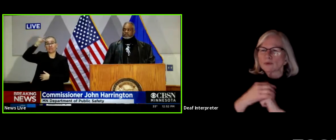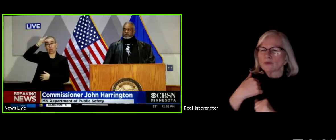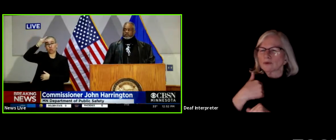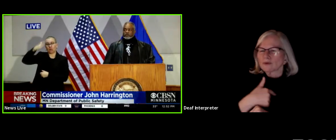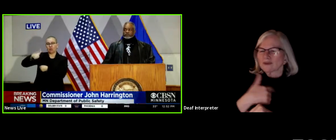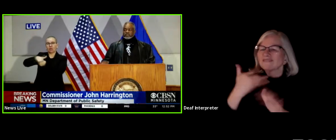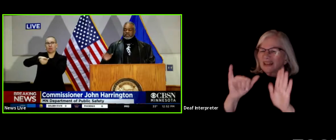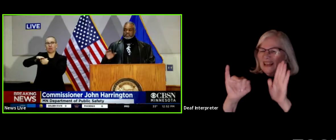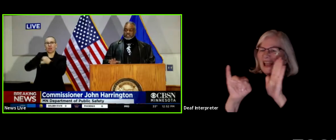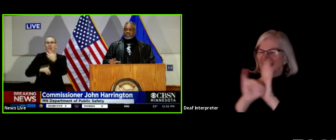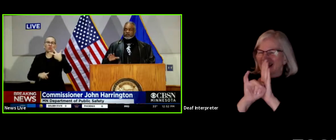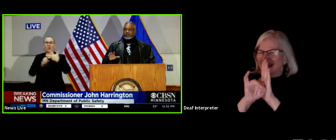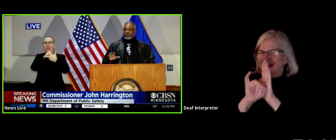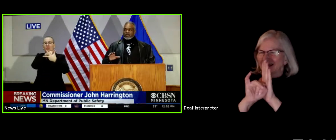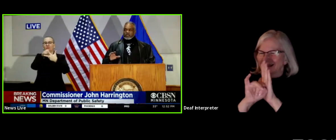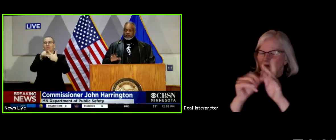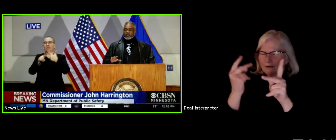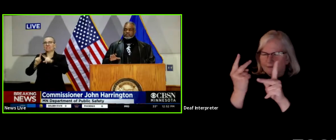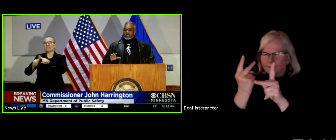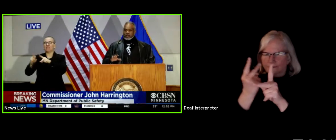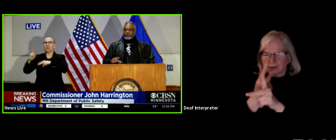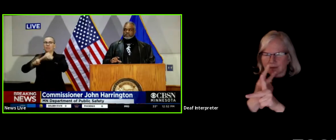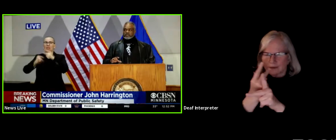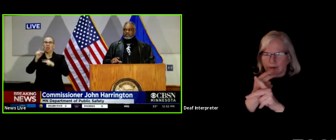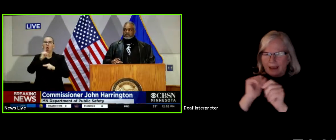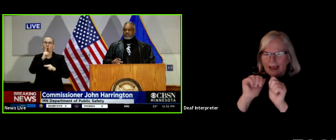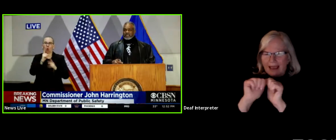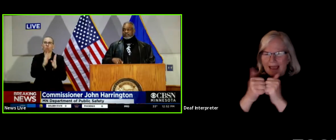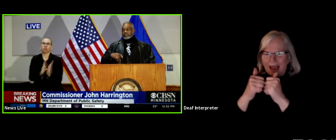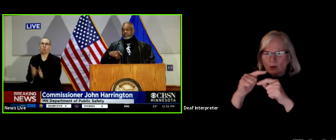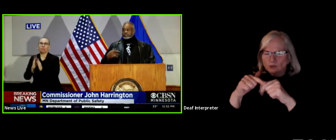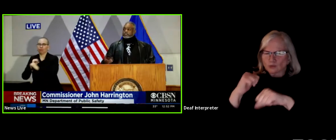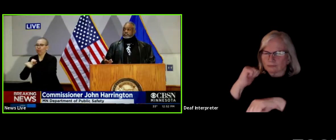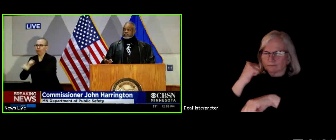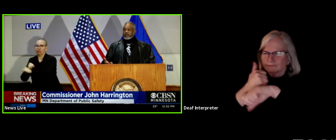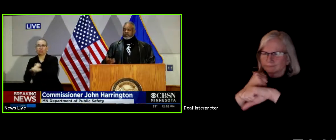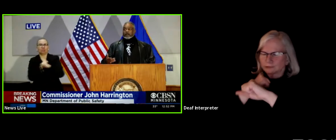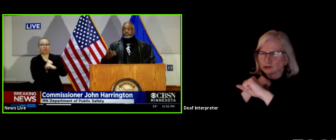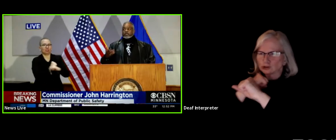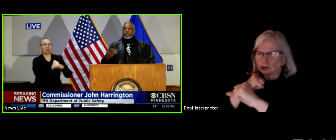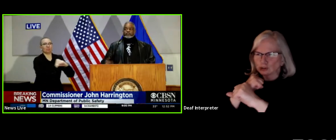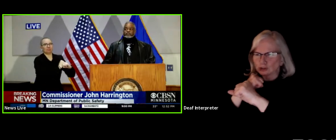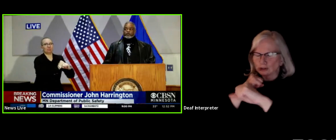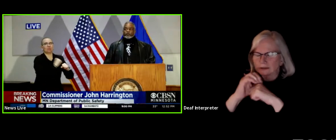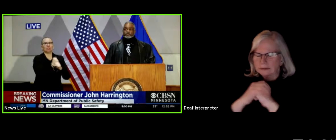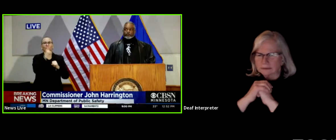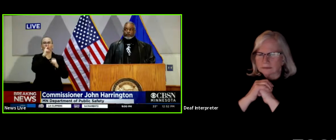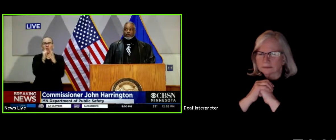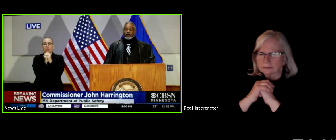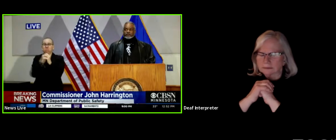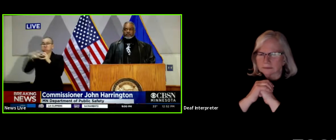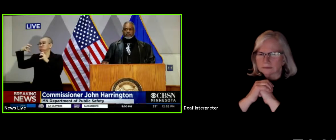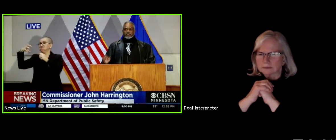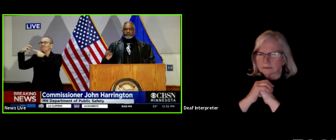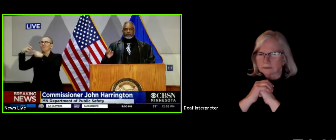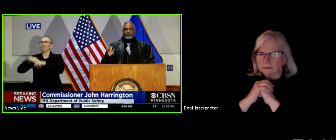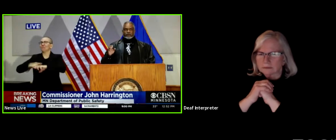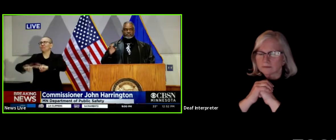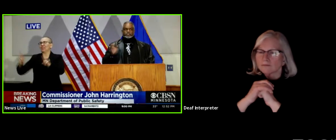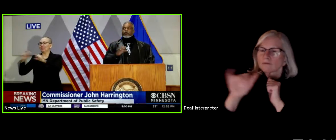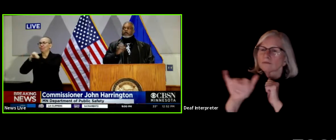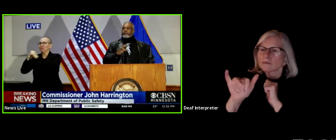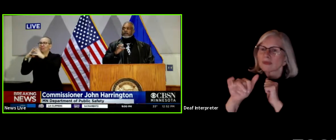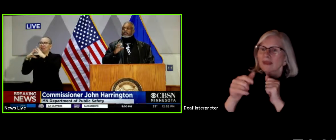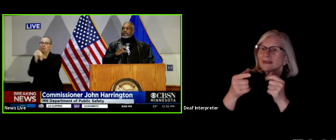resources to make sure that those secondary areas are protected. And then in addition to that, because we had this whole issue around